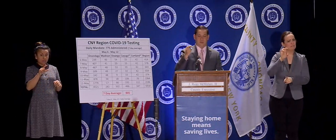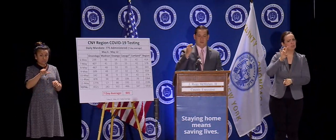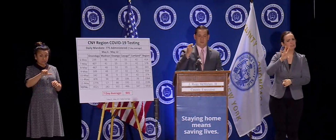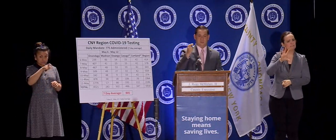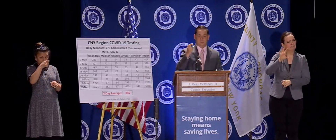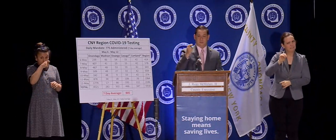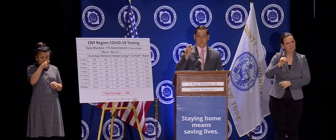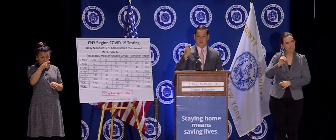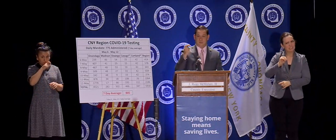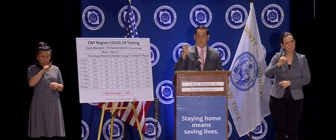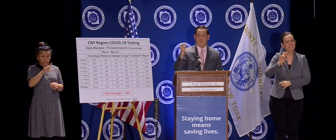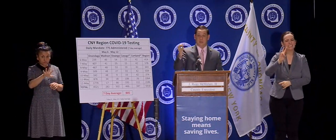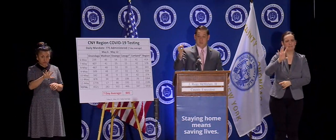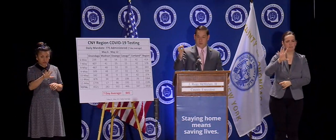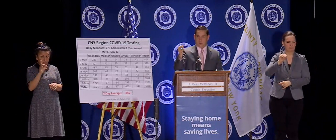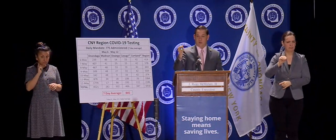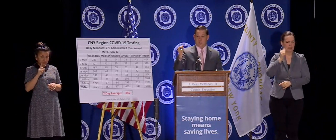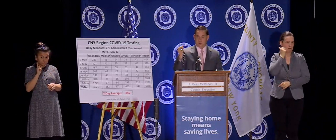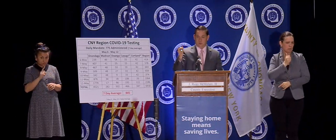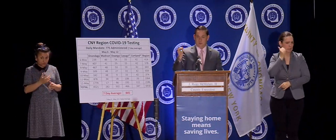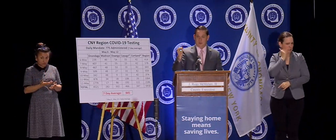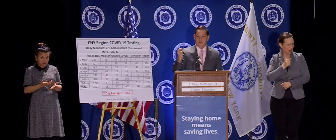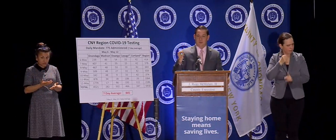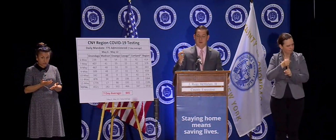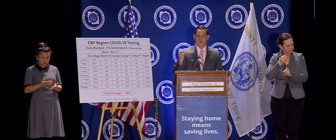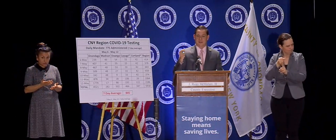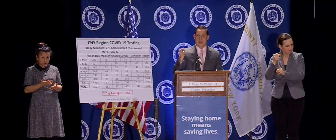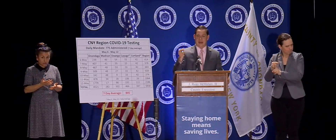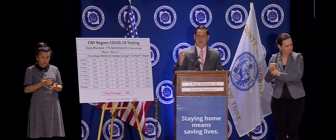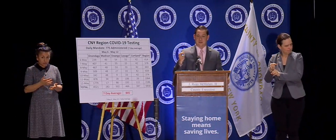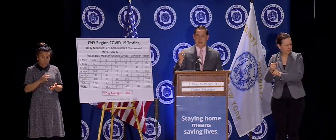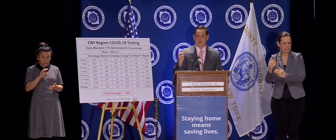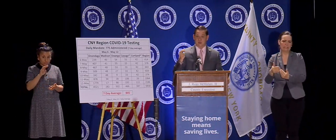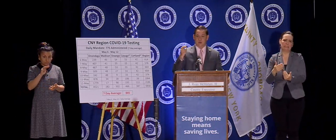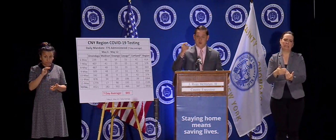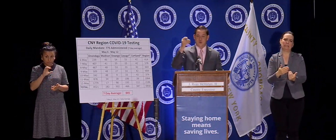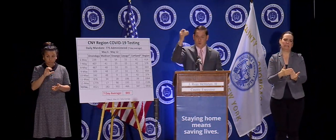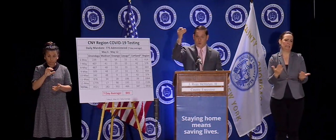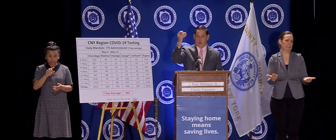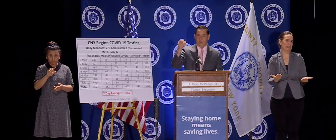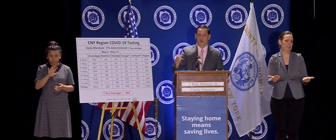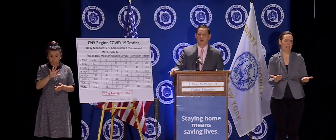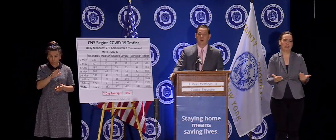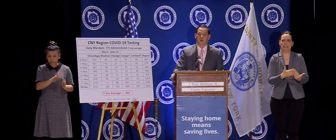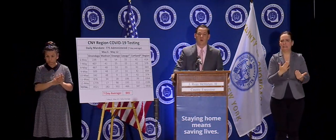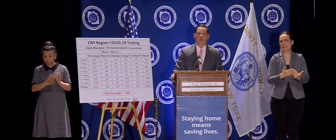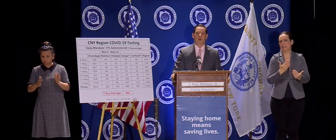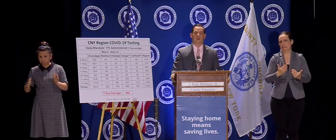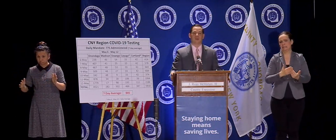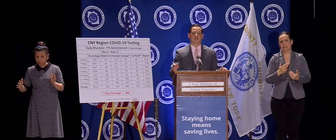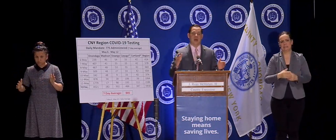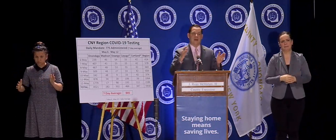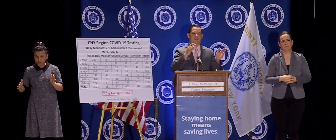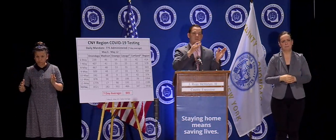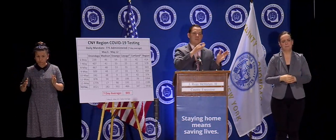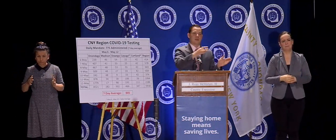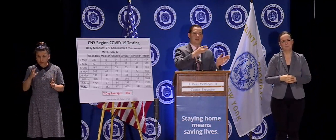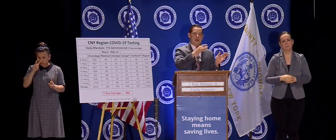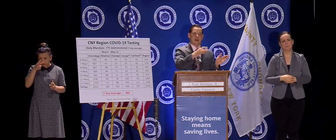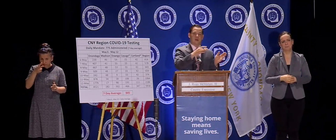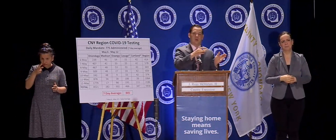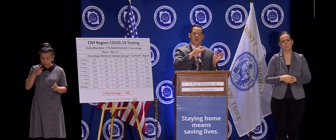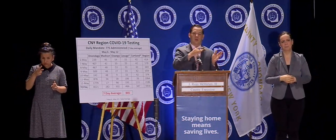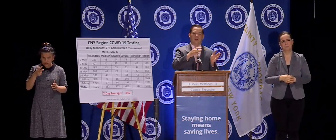which would be easier to do because that's a new rule, or did you have to